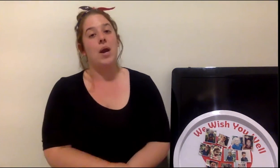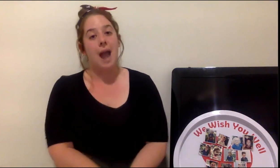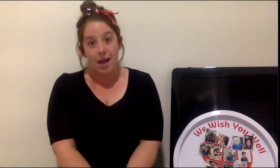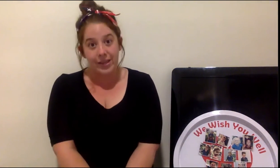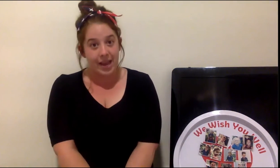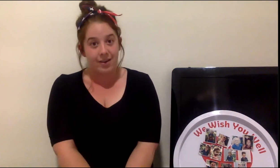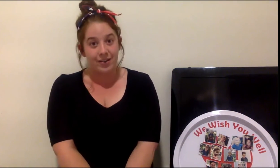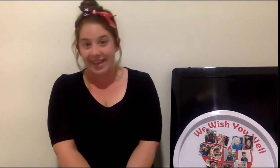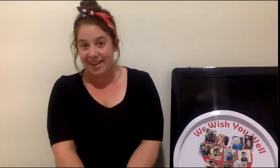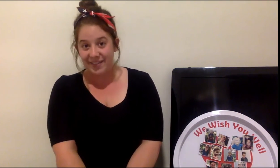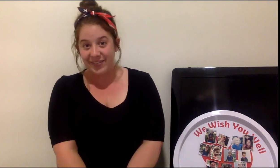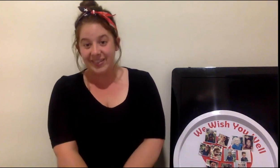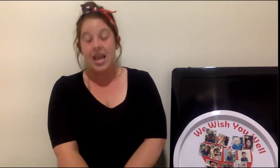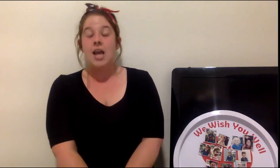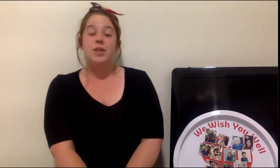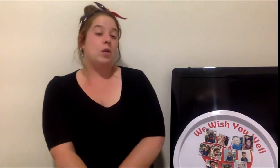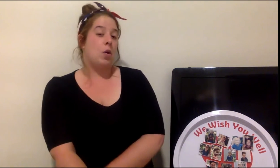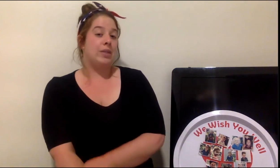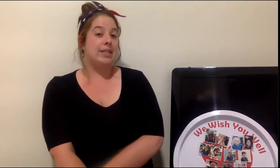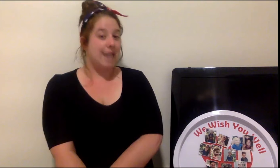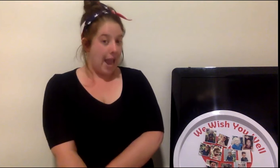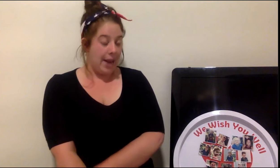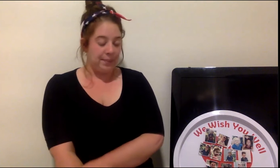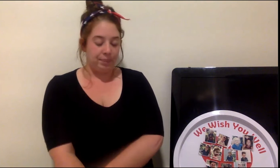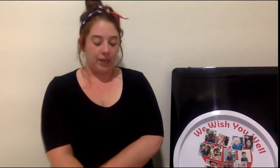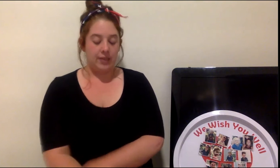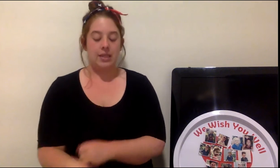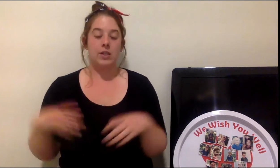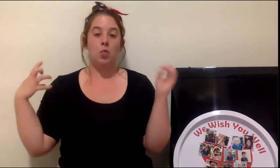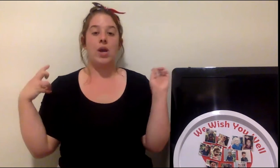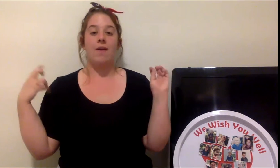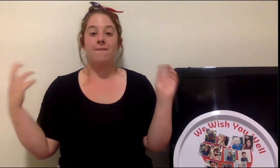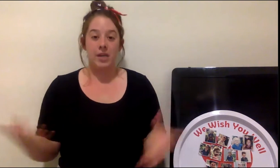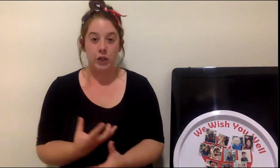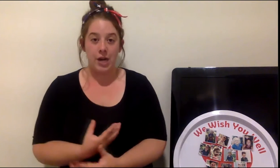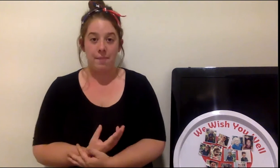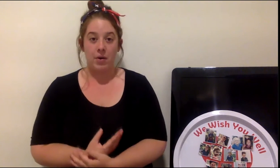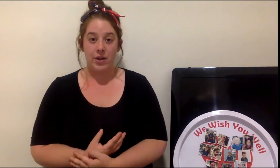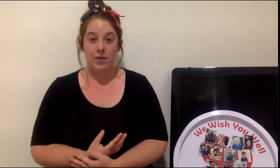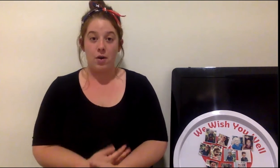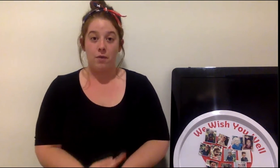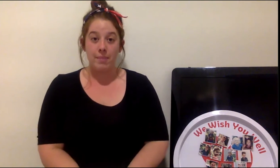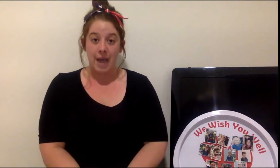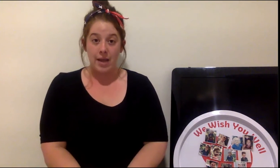an alligator lives. So today, since we are finishing up our review of